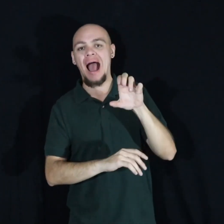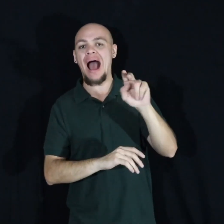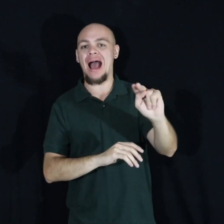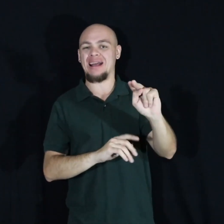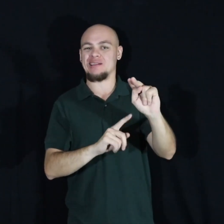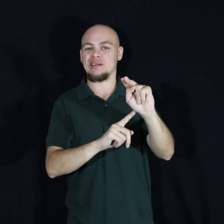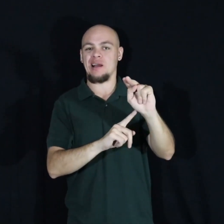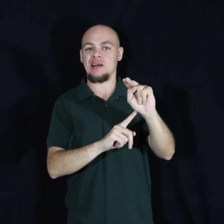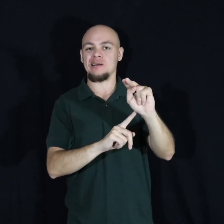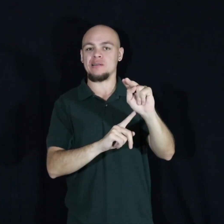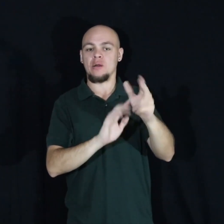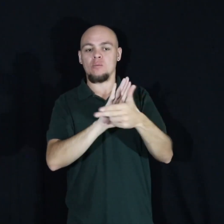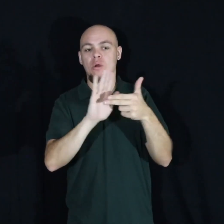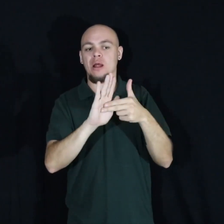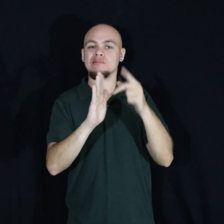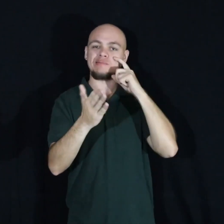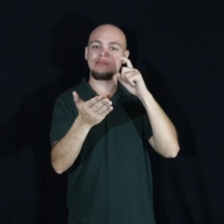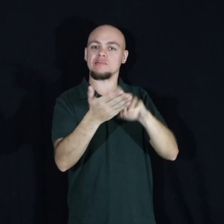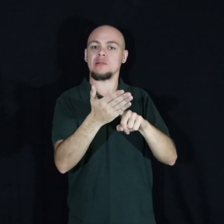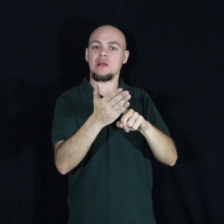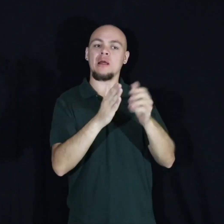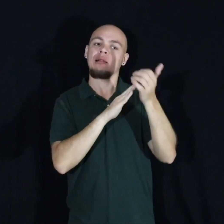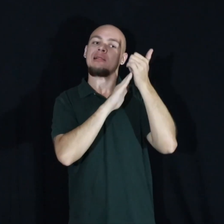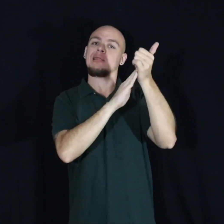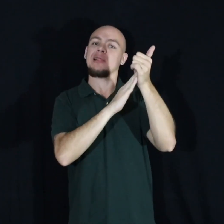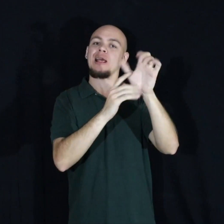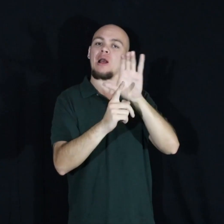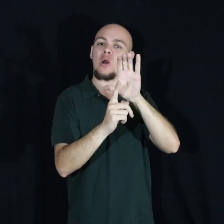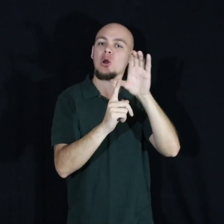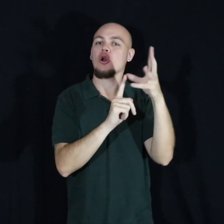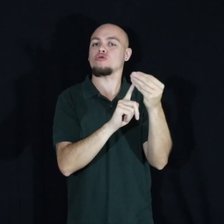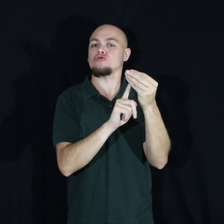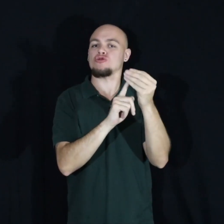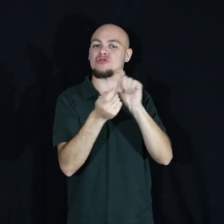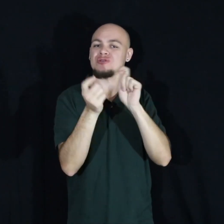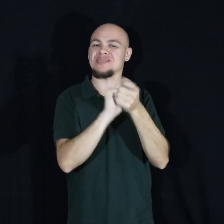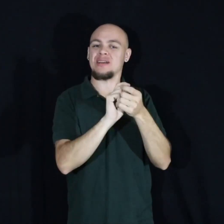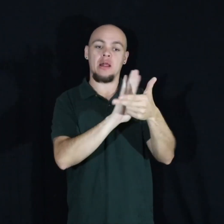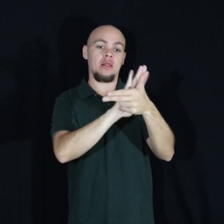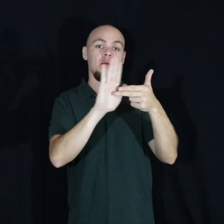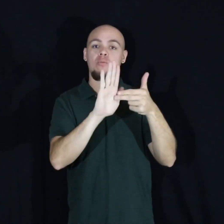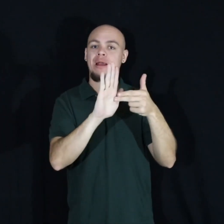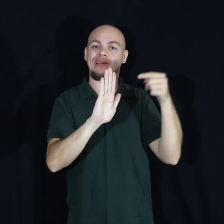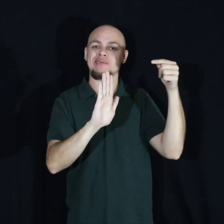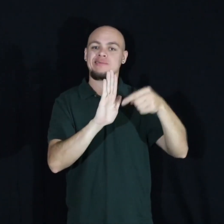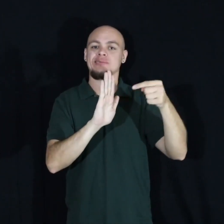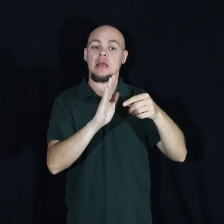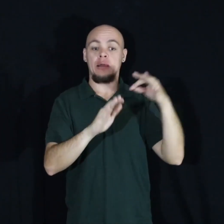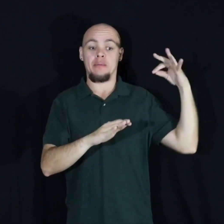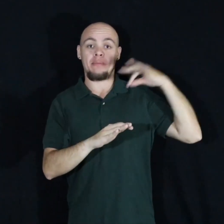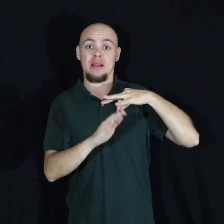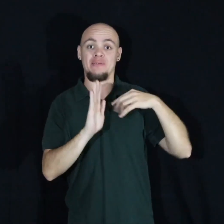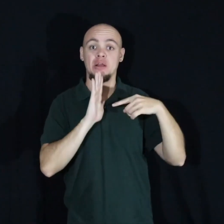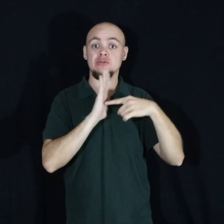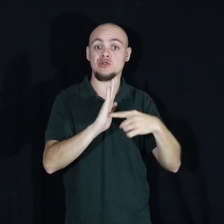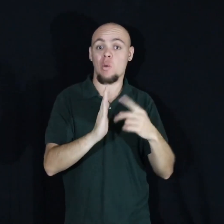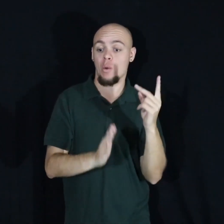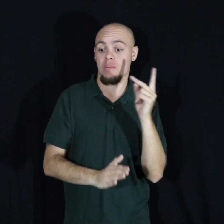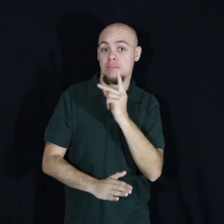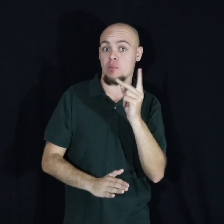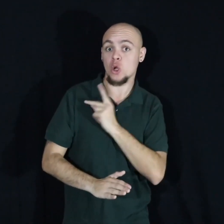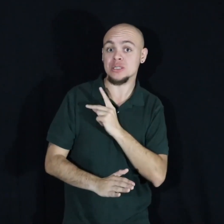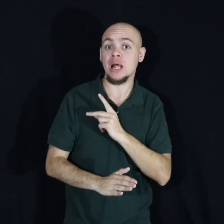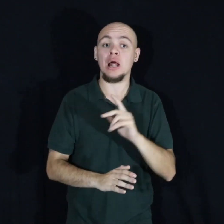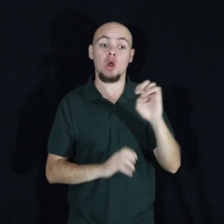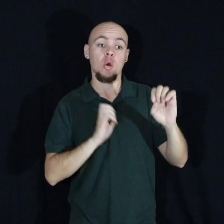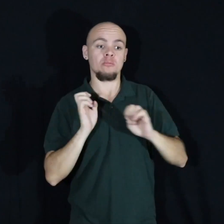prescient, addressing the leading edges of culture change. See, these brands don't simply evoke benefits, personalities, or